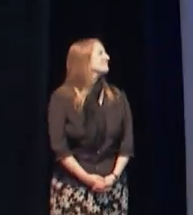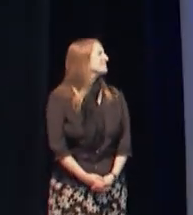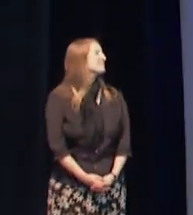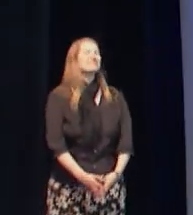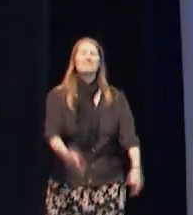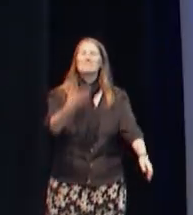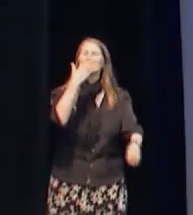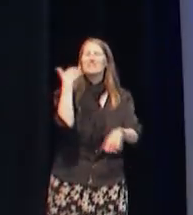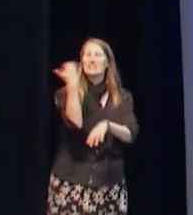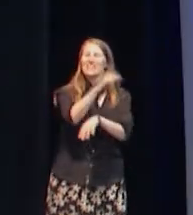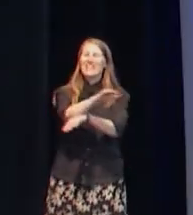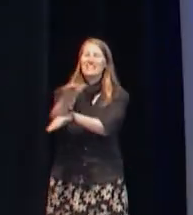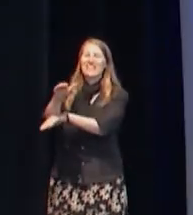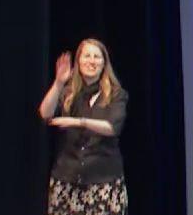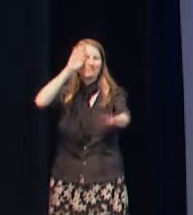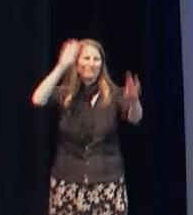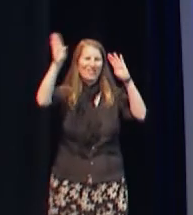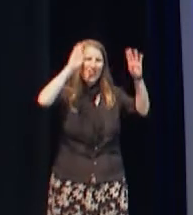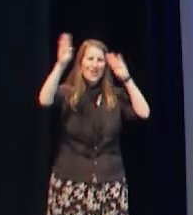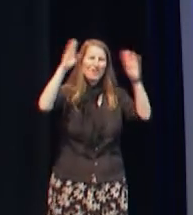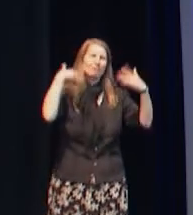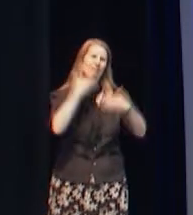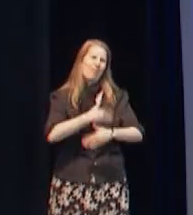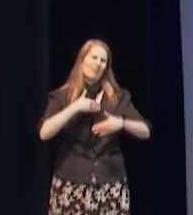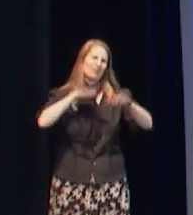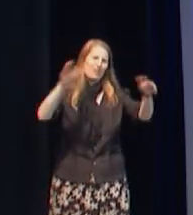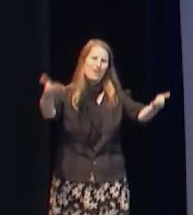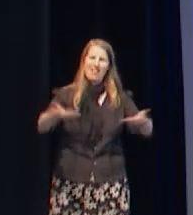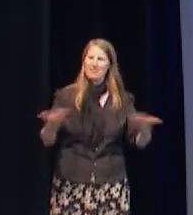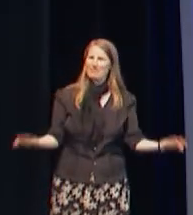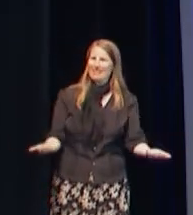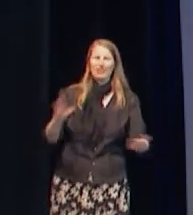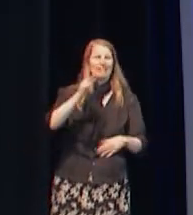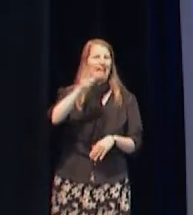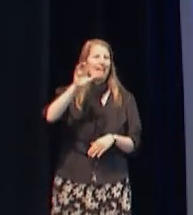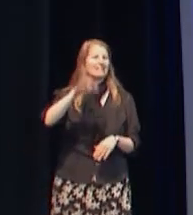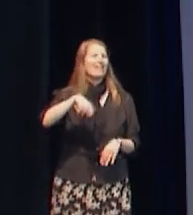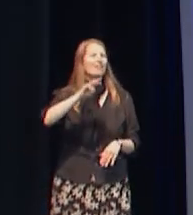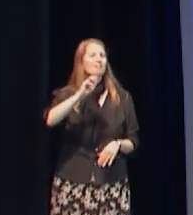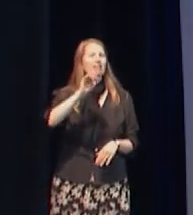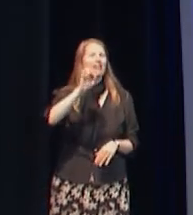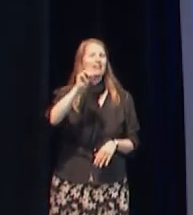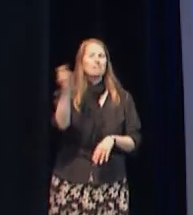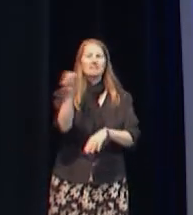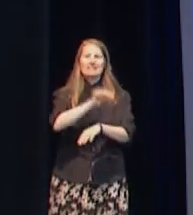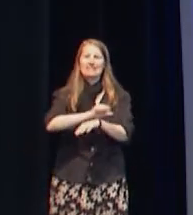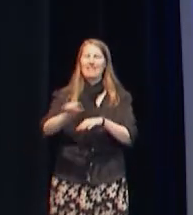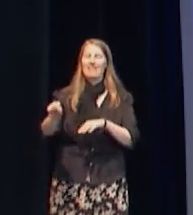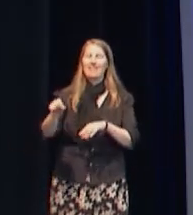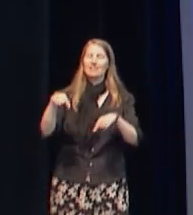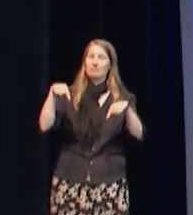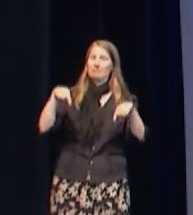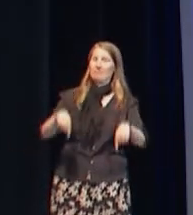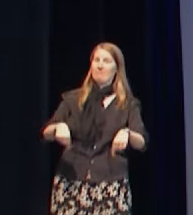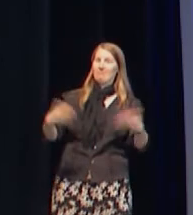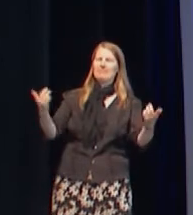Good evening. It's a pleasure to welcome you all here to the Kennedy Center's Millennium stage and to our celebration of